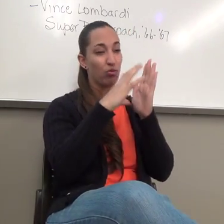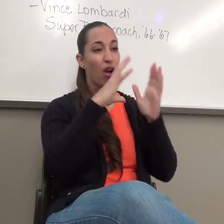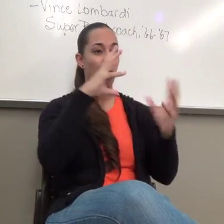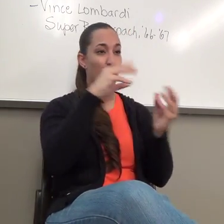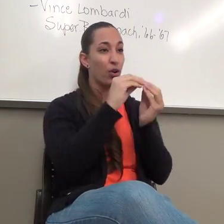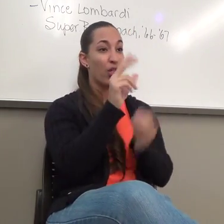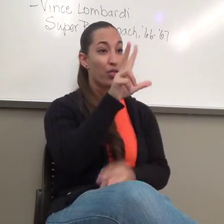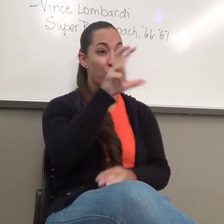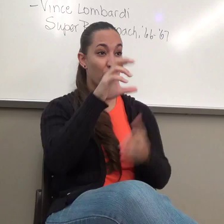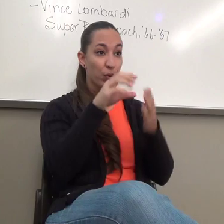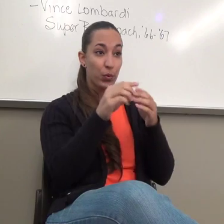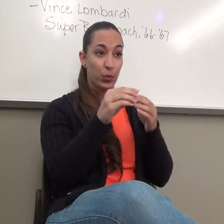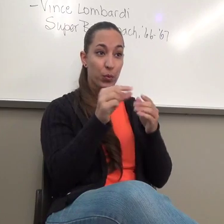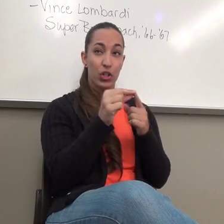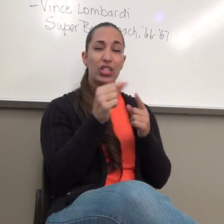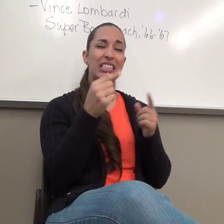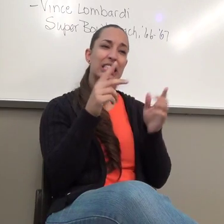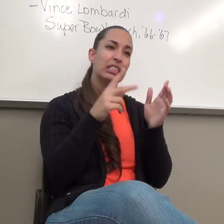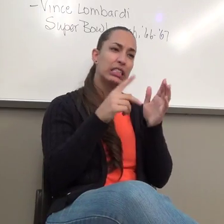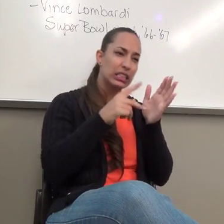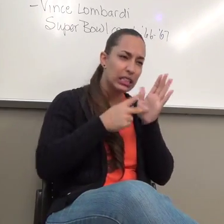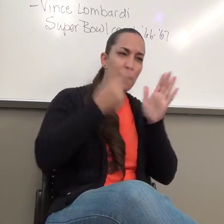have gotten pretty good here at,